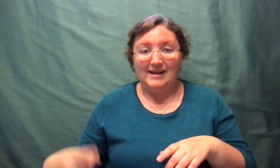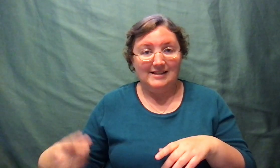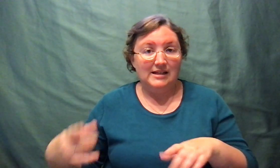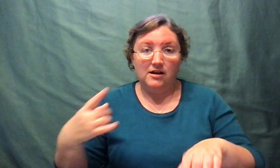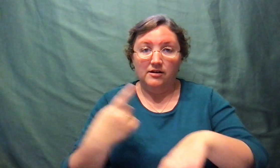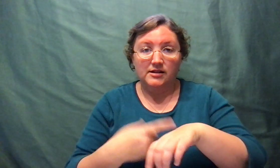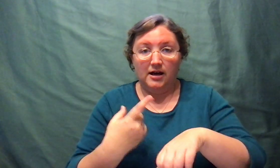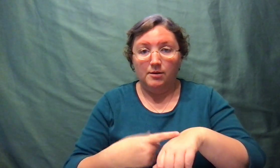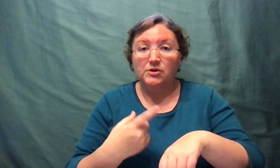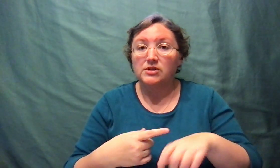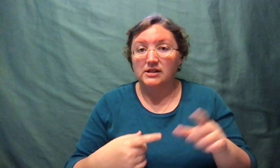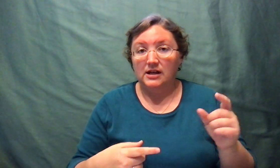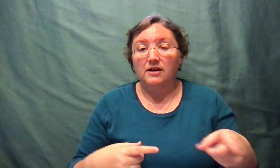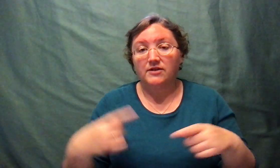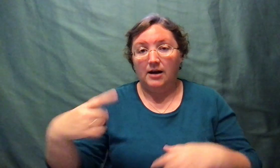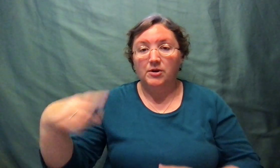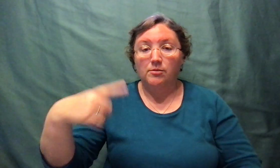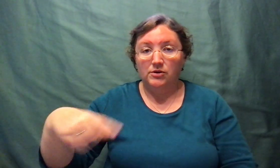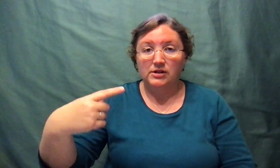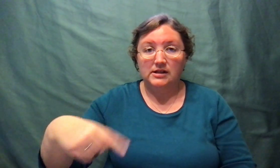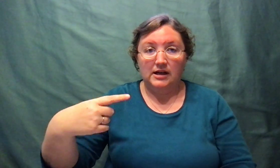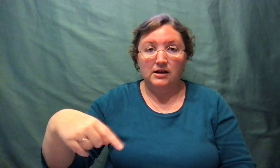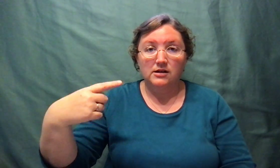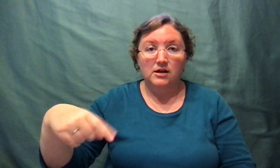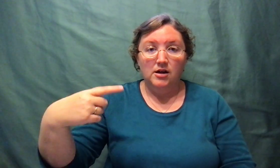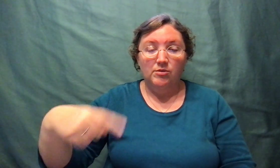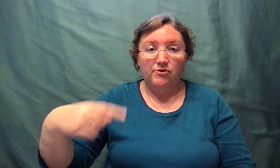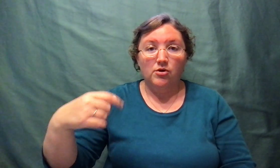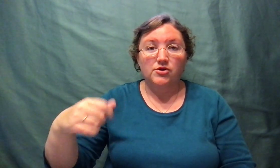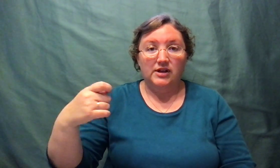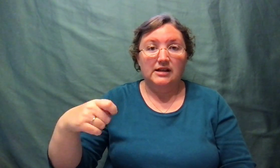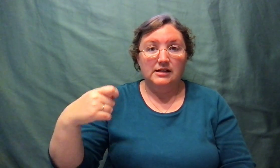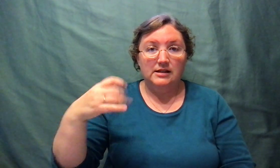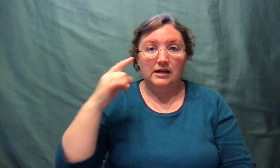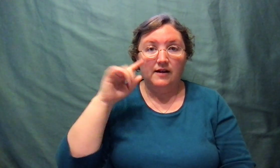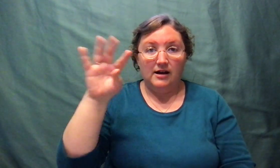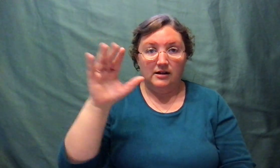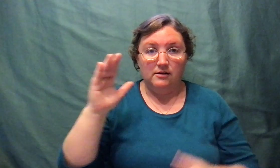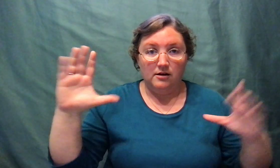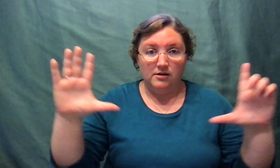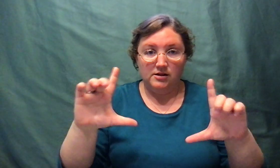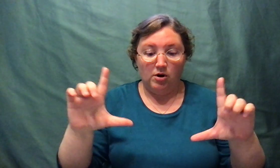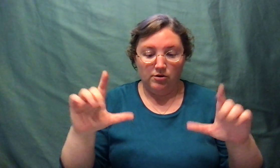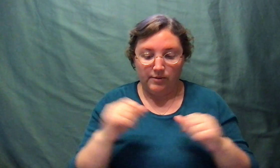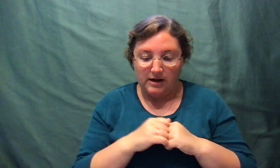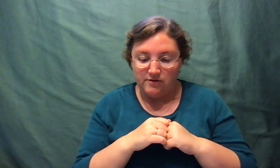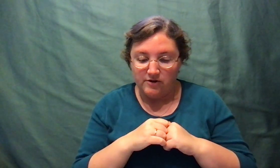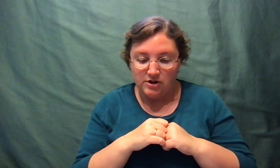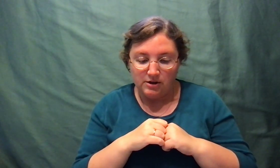see it on the music stand. I've tapped on a music stand before so they can see that in a smaller range of vision.